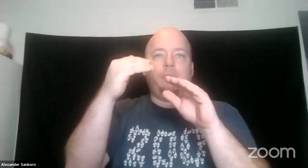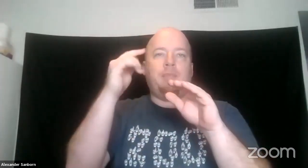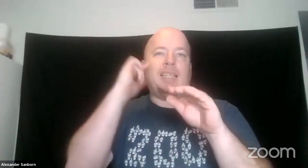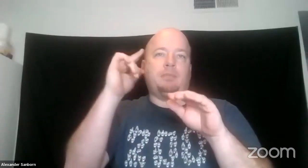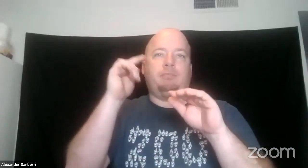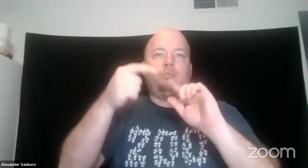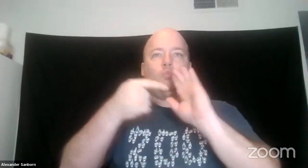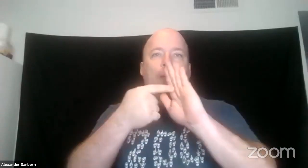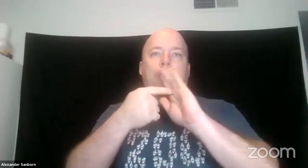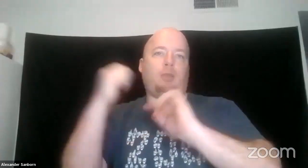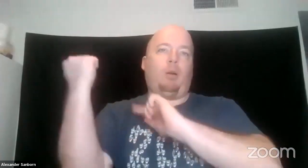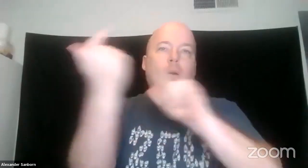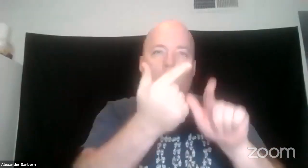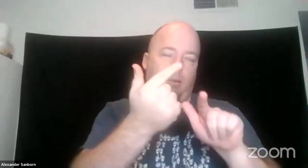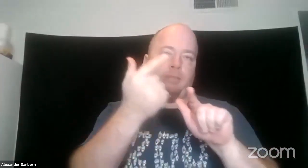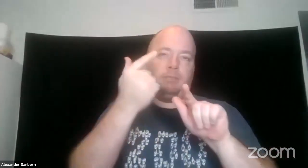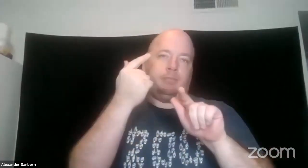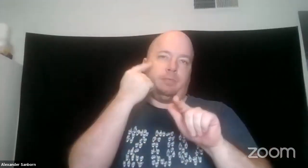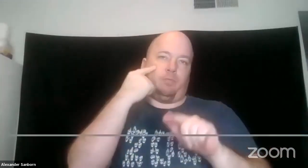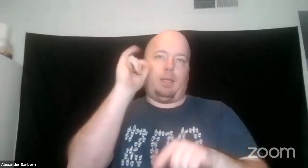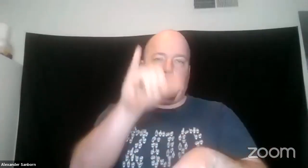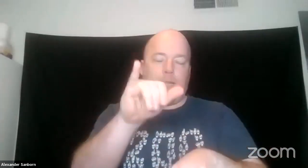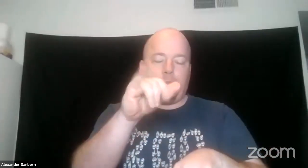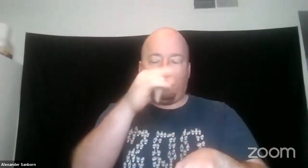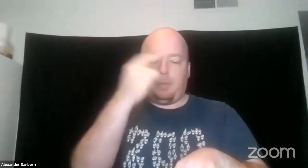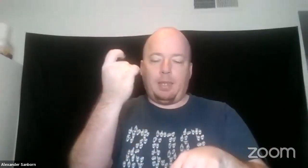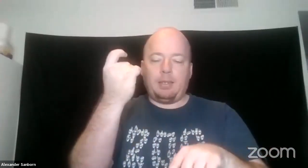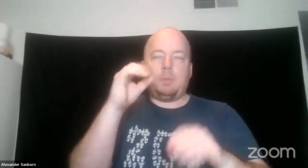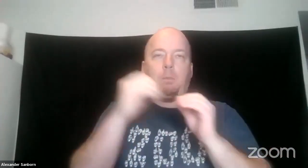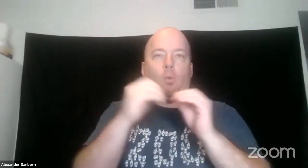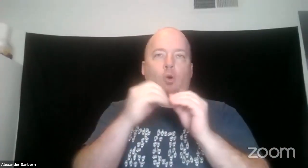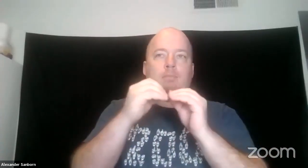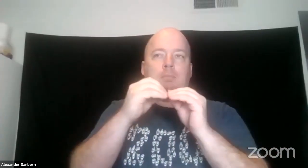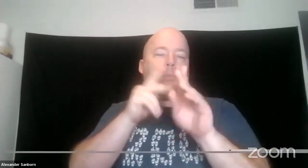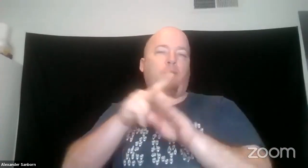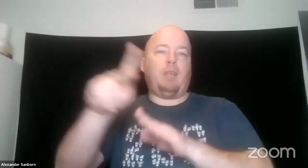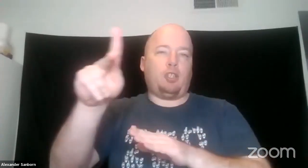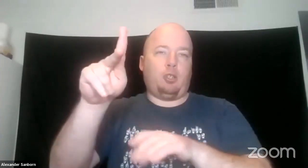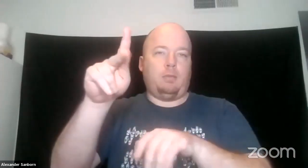it is a good thing to reflect a